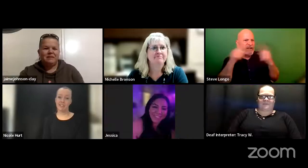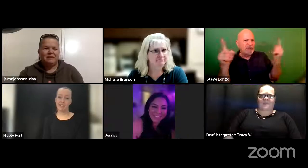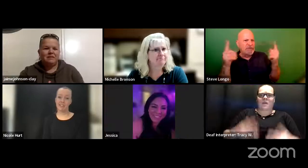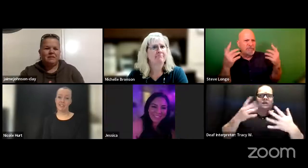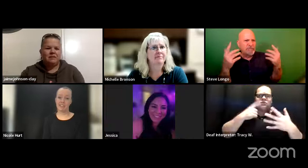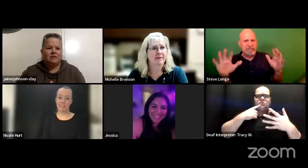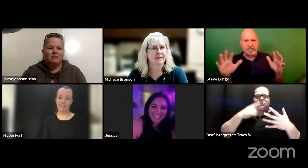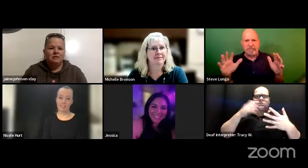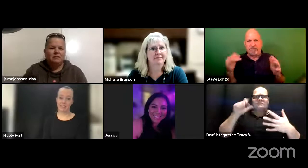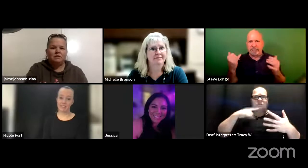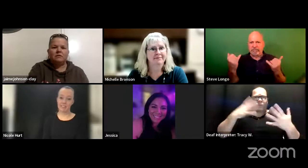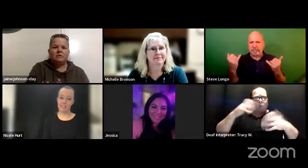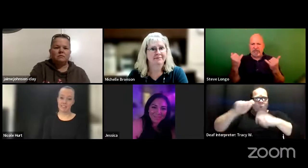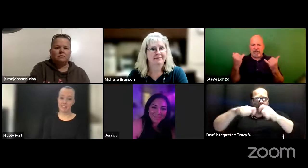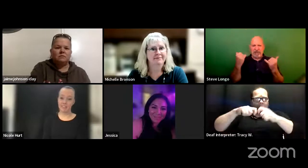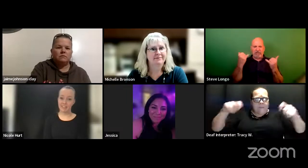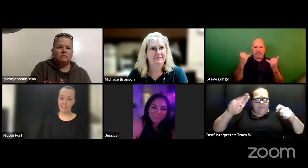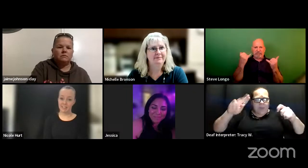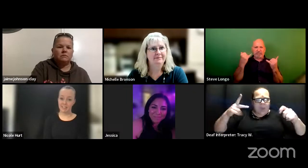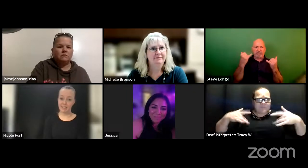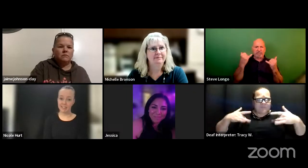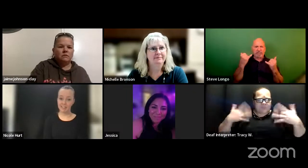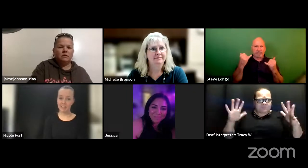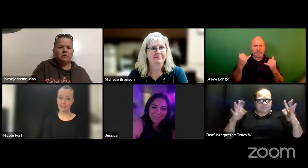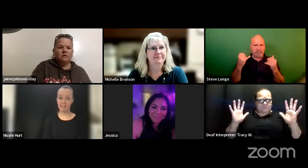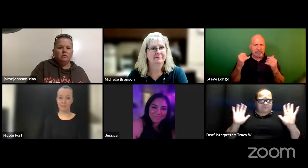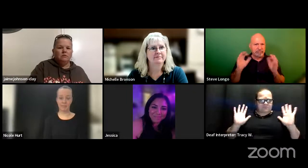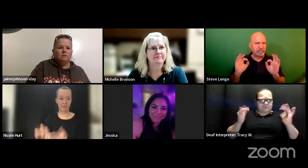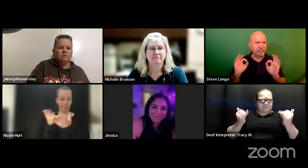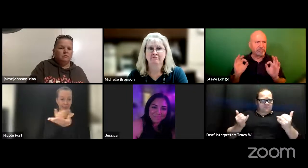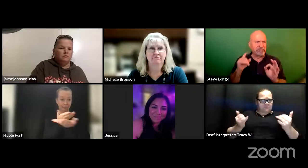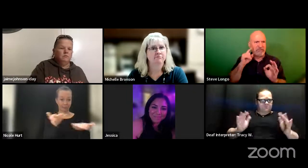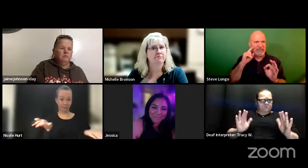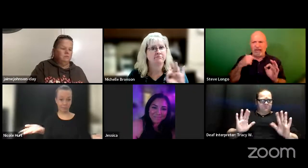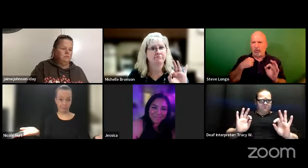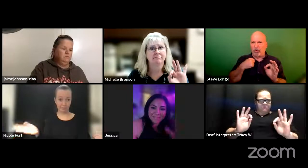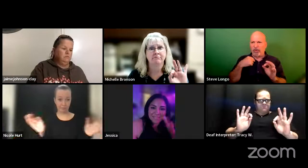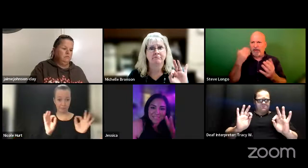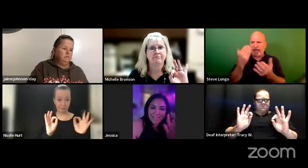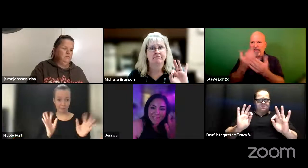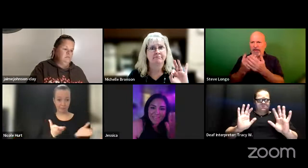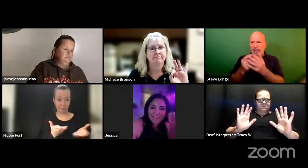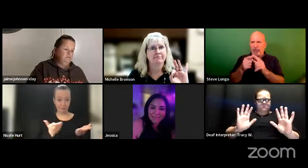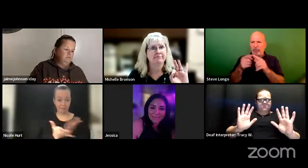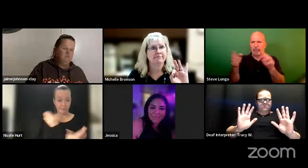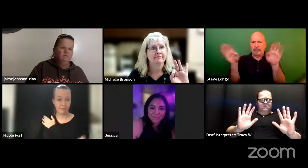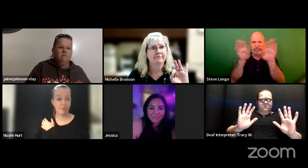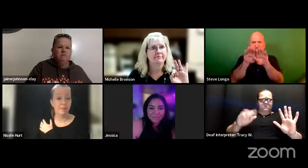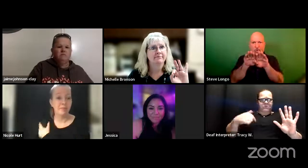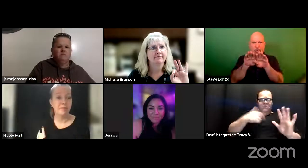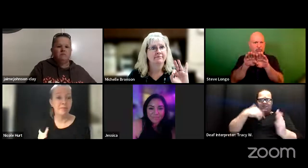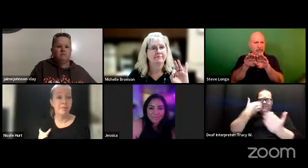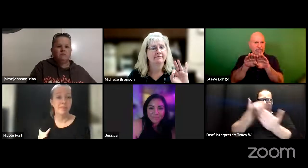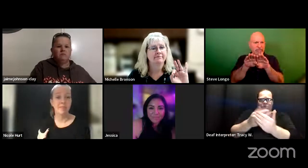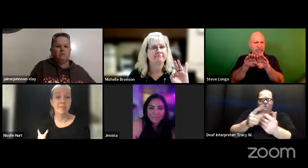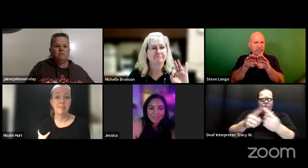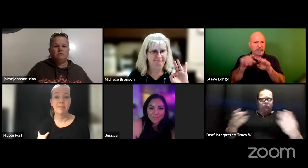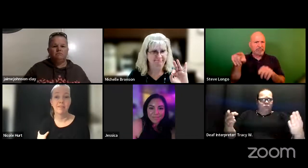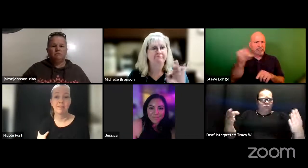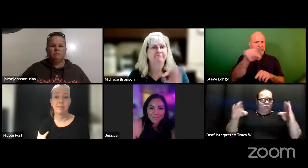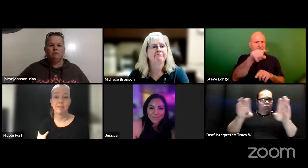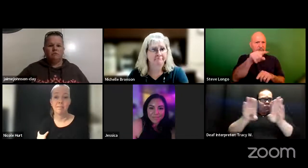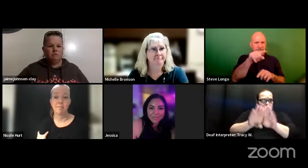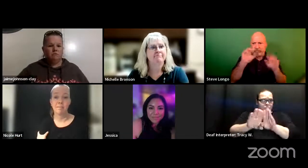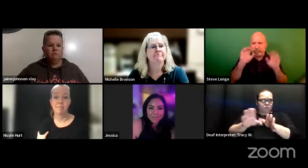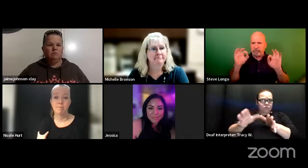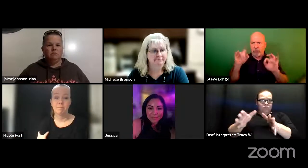All right, so I think announcements are done, and I think we